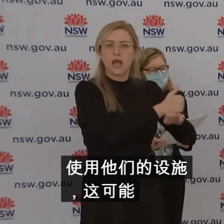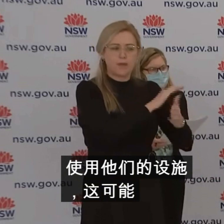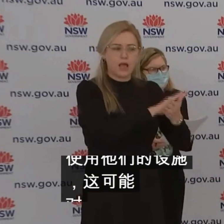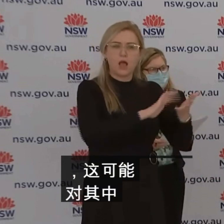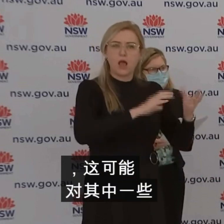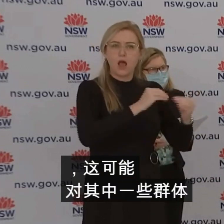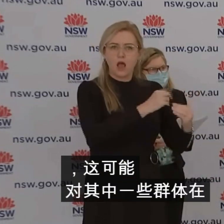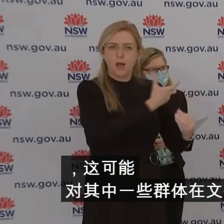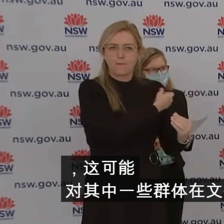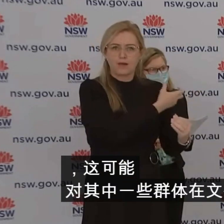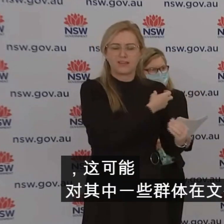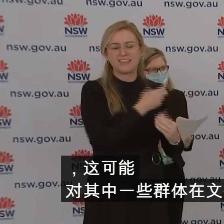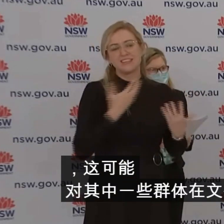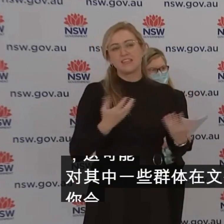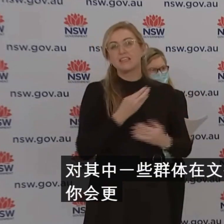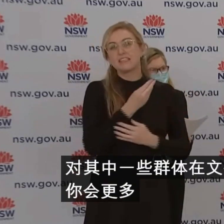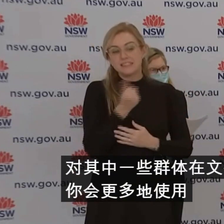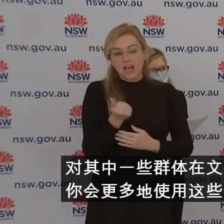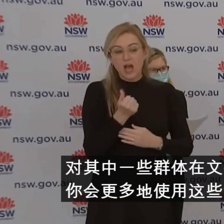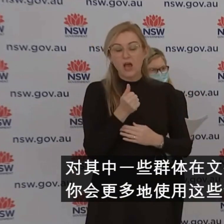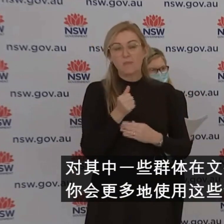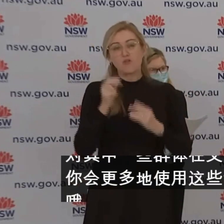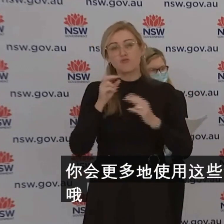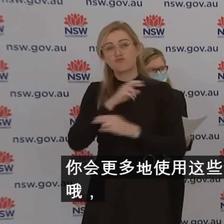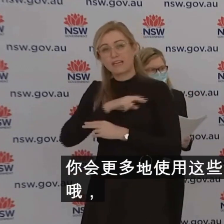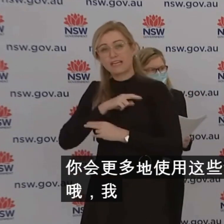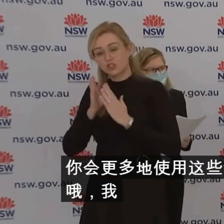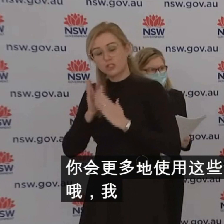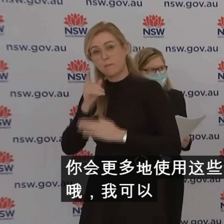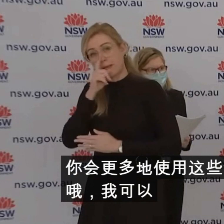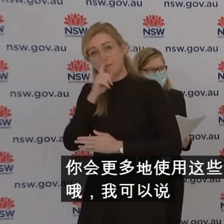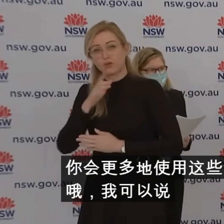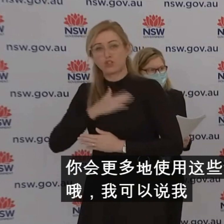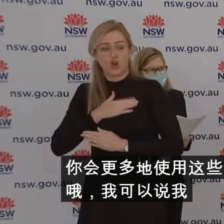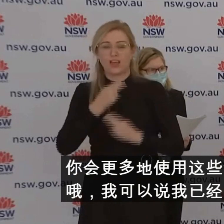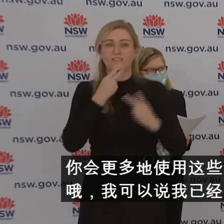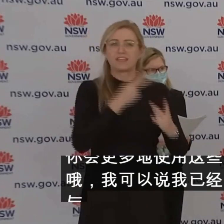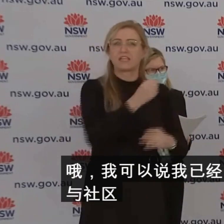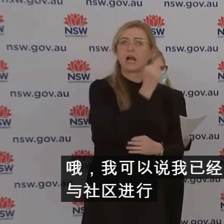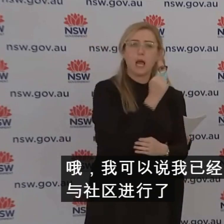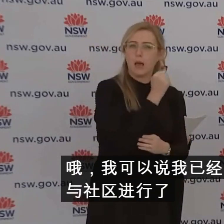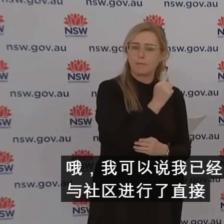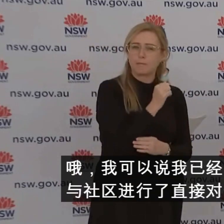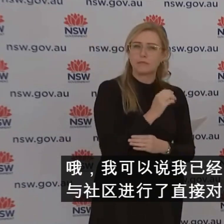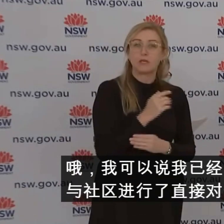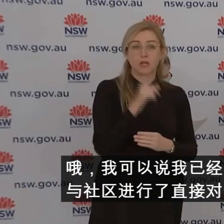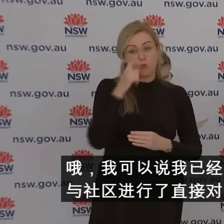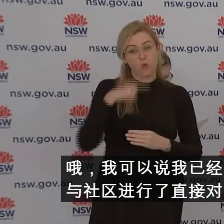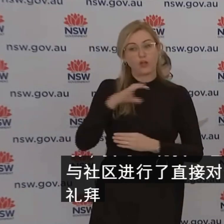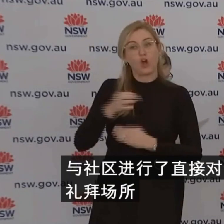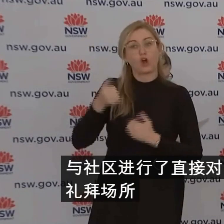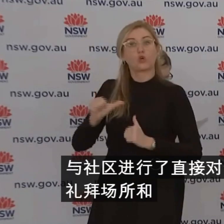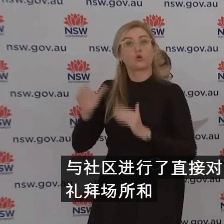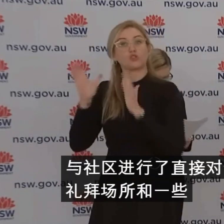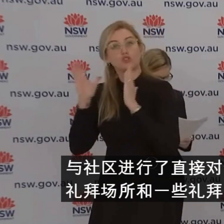not as culturally sensitive to some of those groups. Are you going to be using more of those facilities? Oh, can I say that I've had direct conversation with